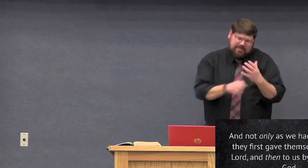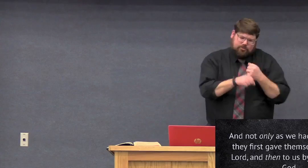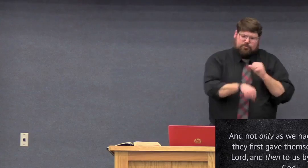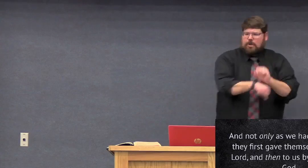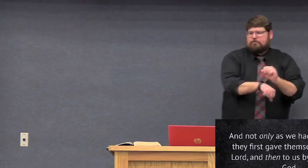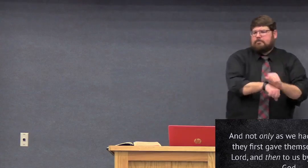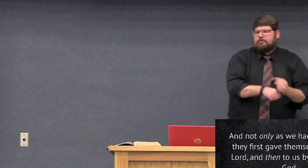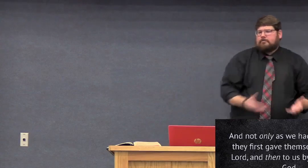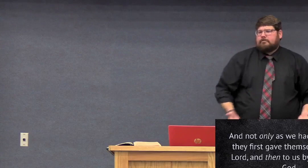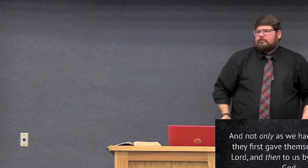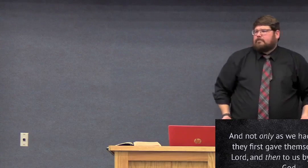yeah.